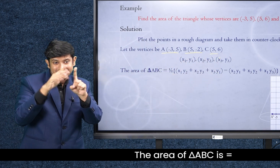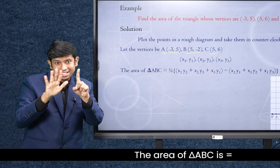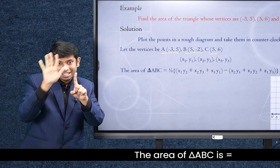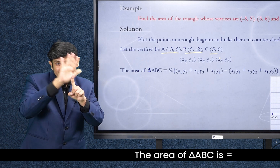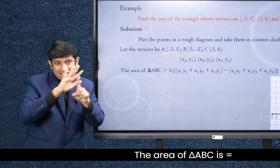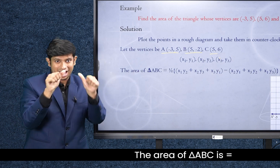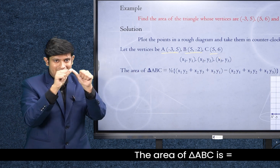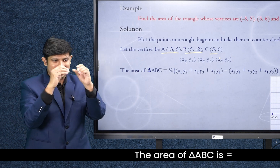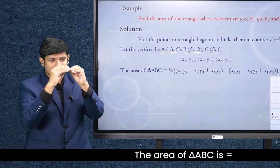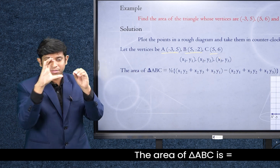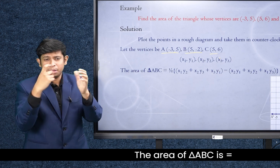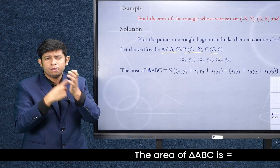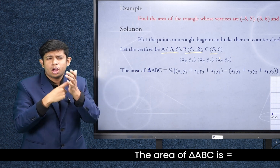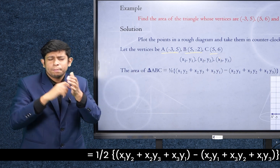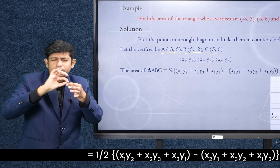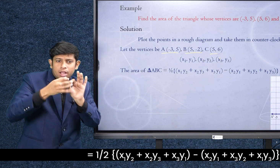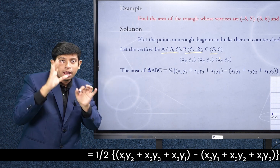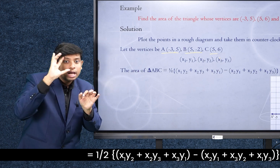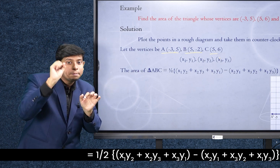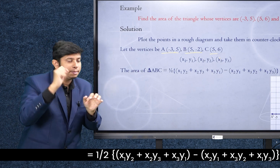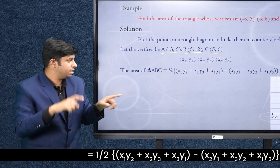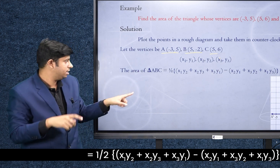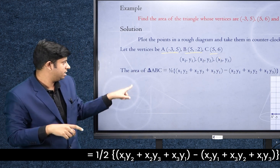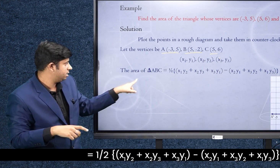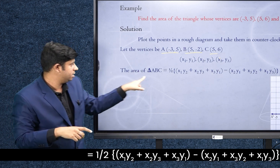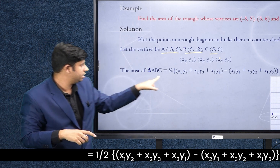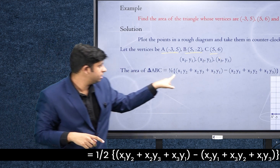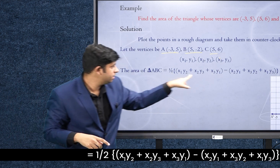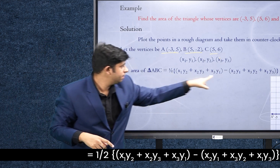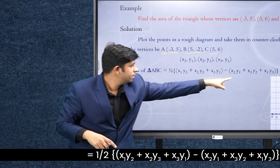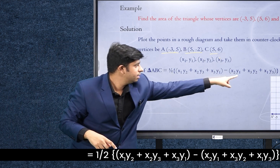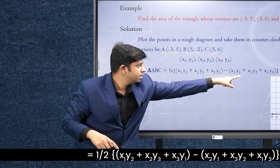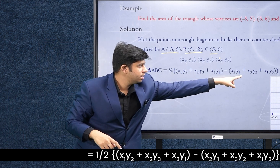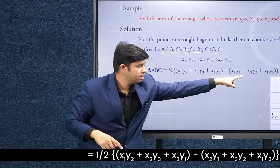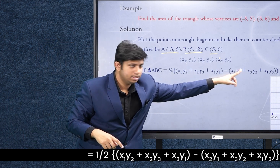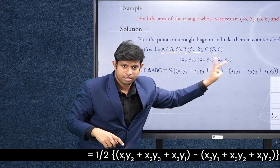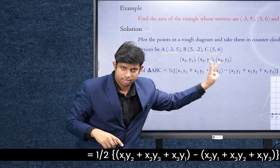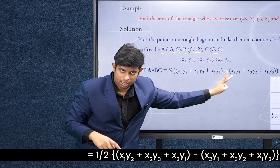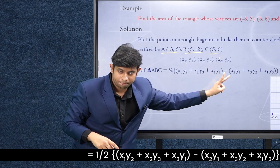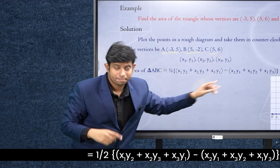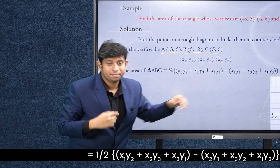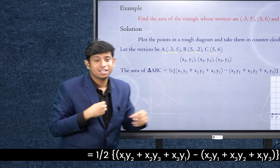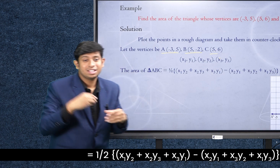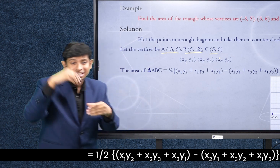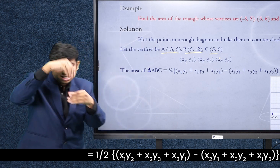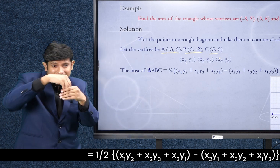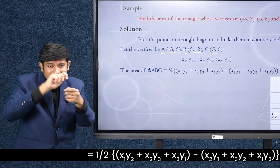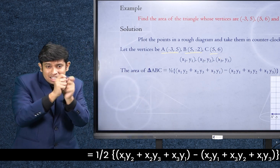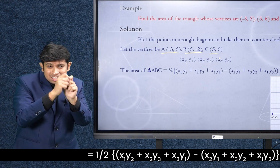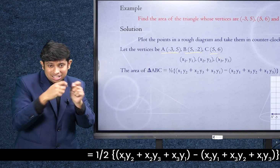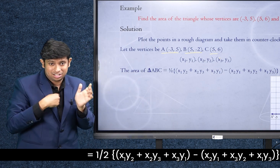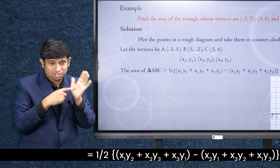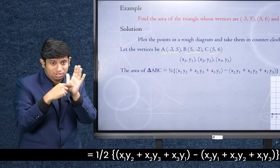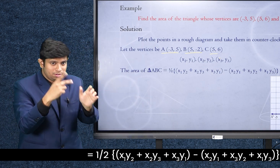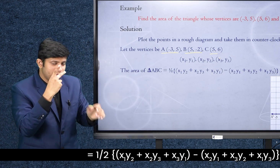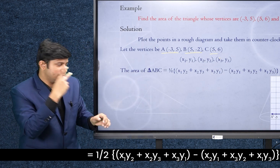Area of triangle ABC is equal to half into x1 into y2 plus x2 into